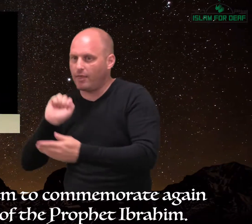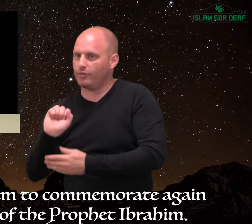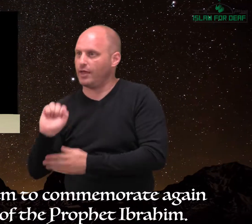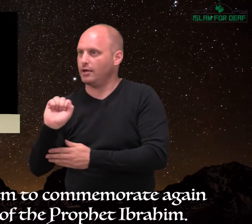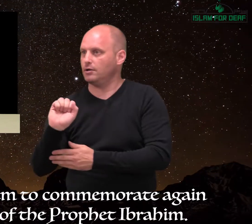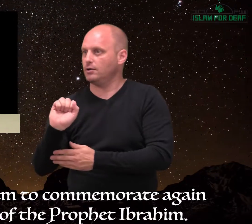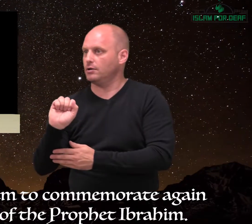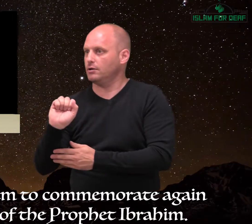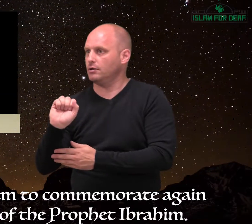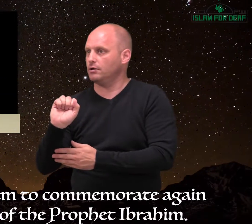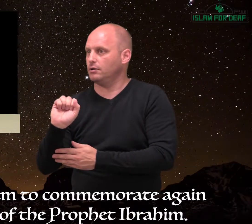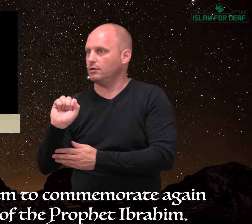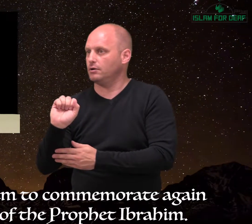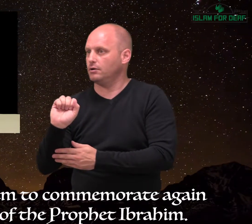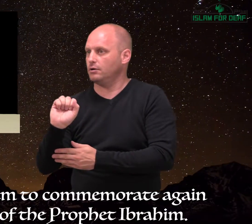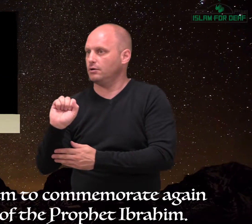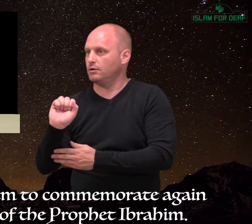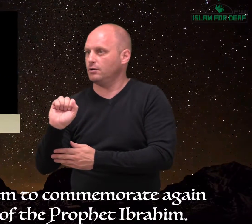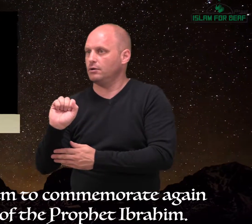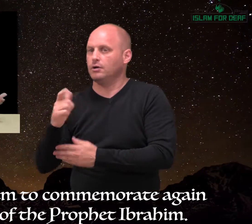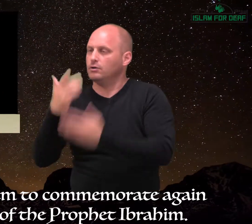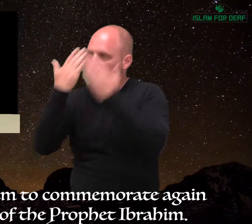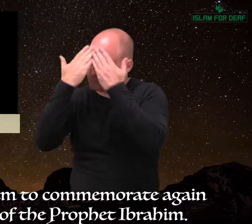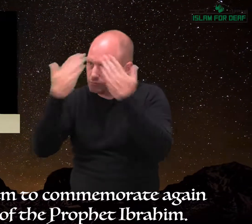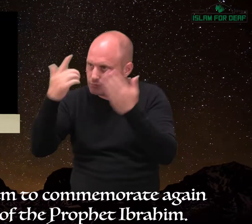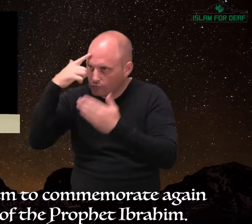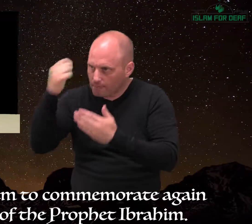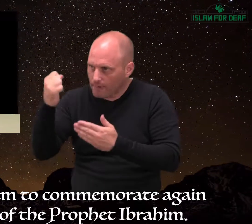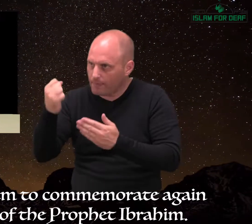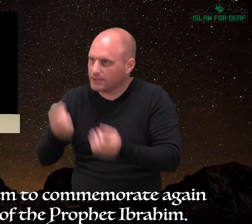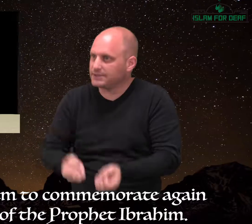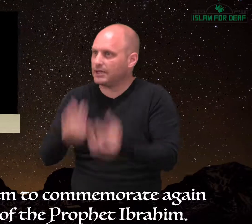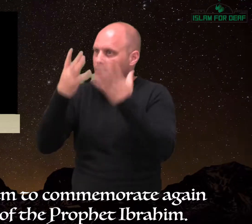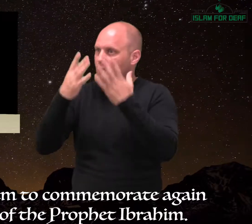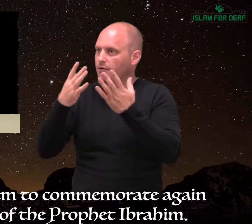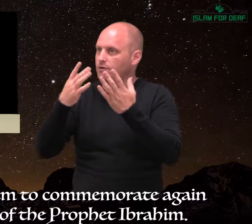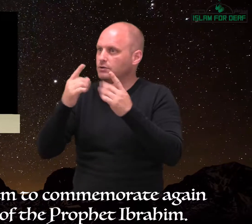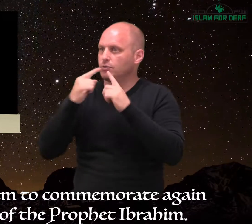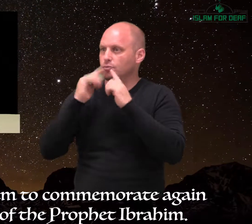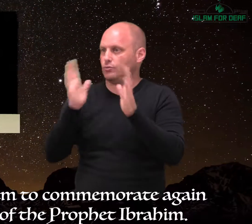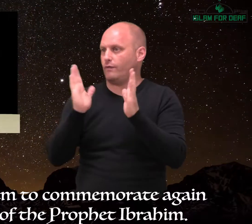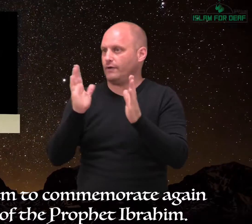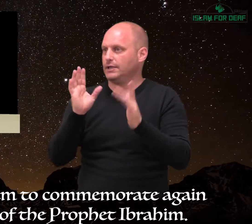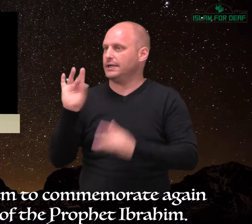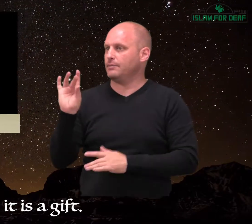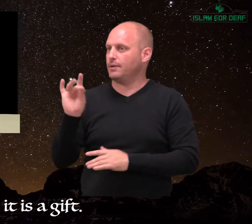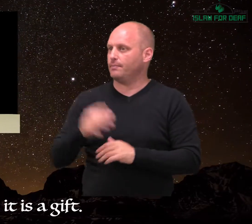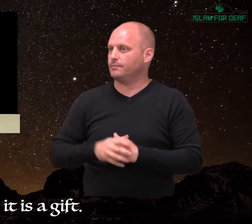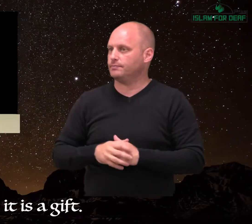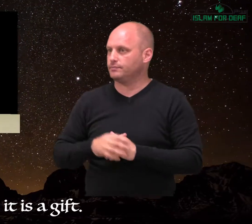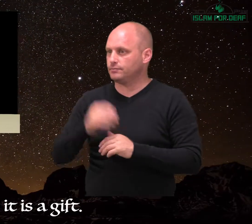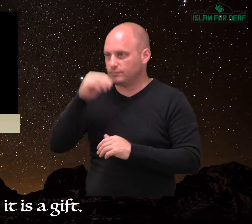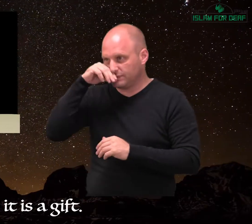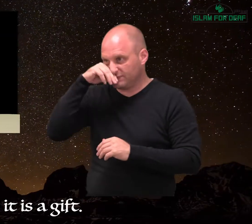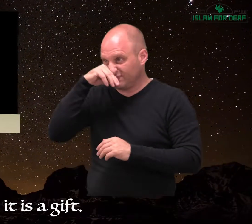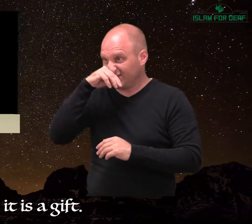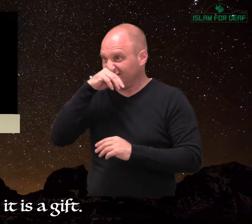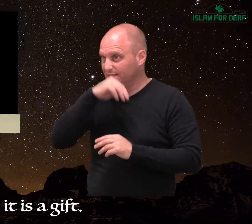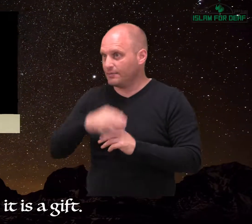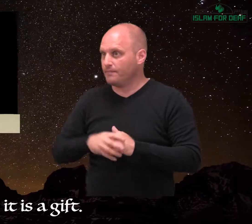commemorate again the sacrifice of the Prophet Ibrahim. So it is a gift.